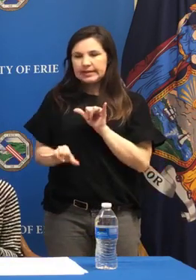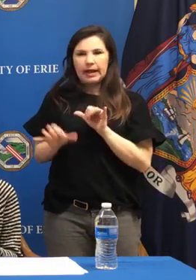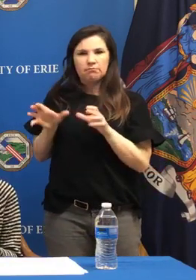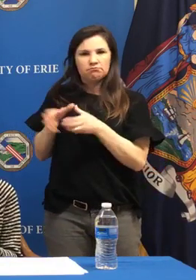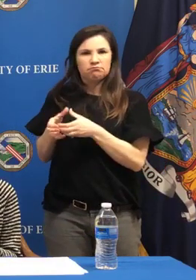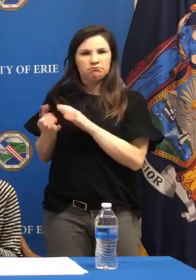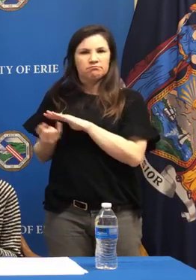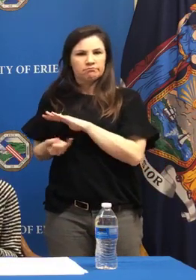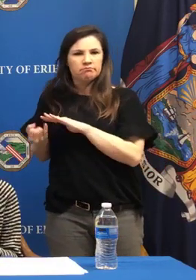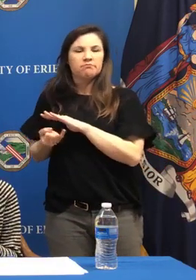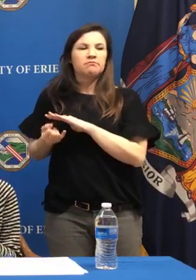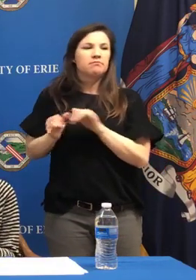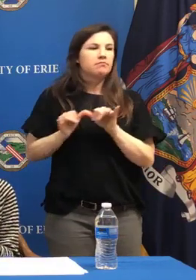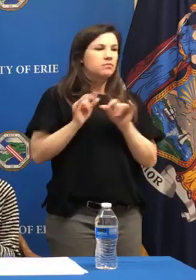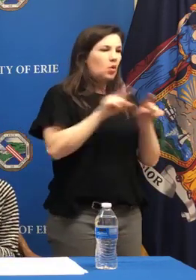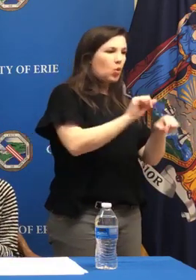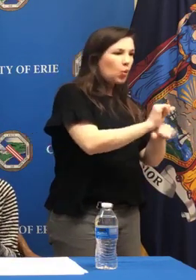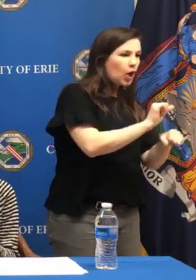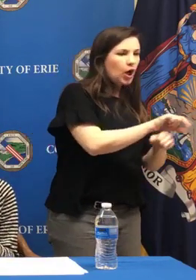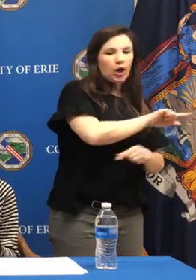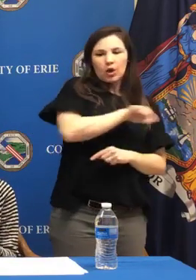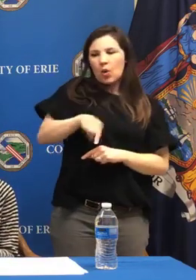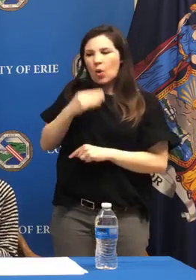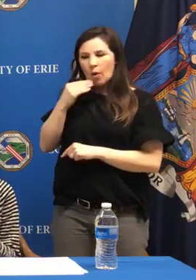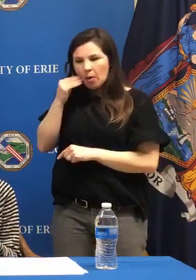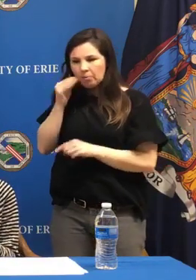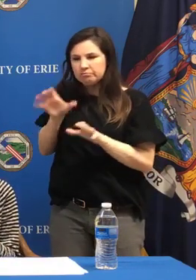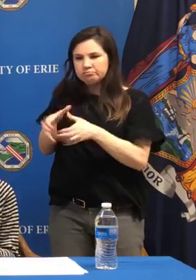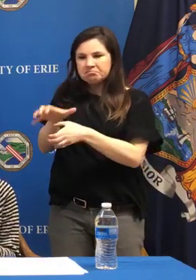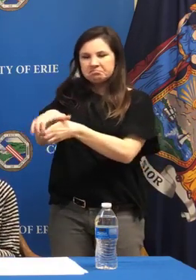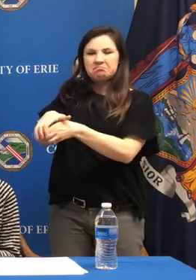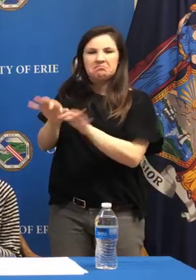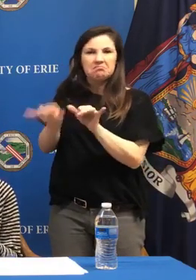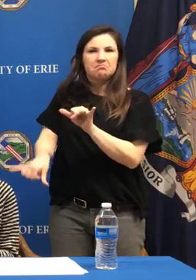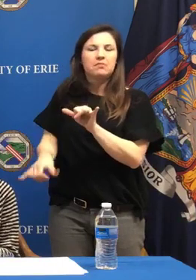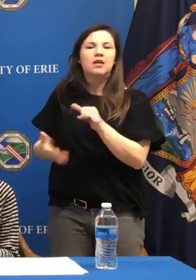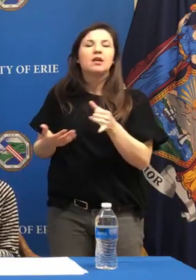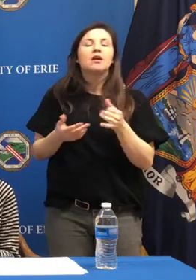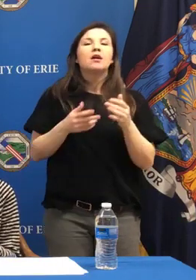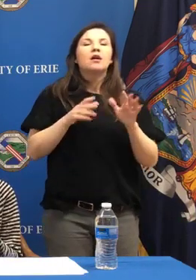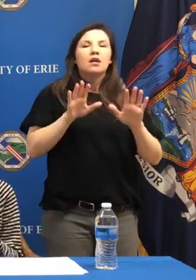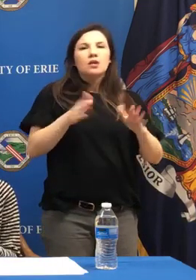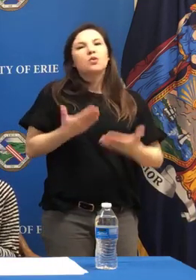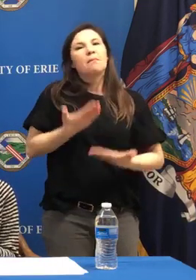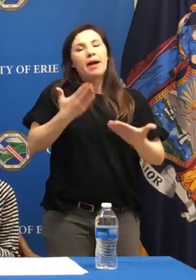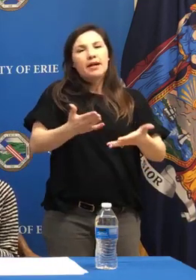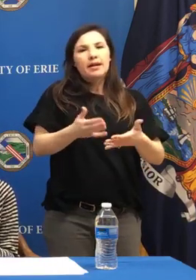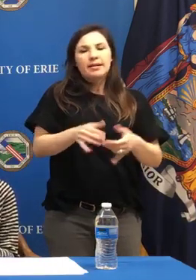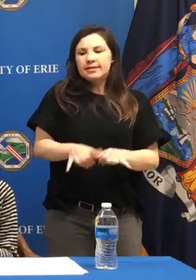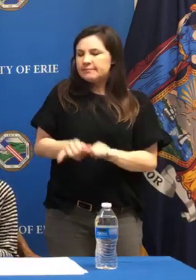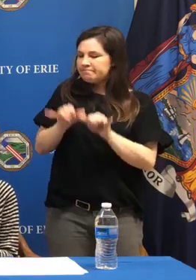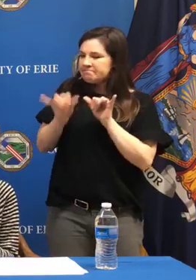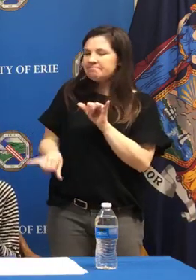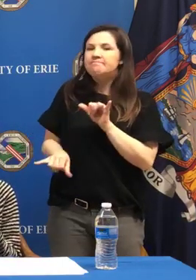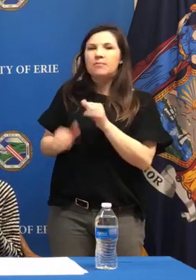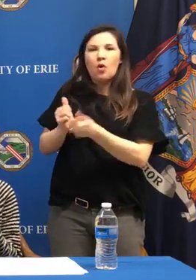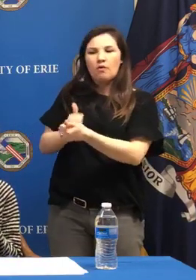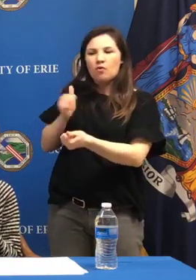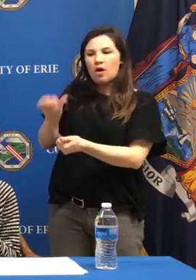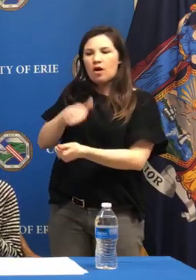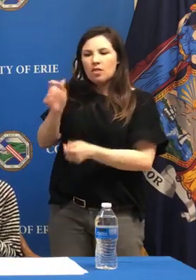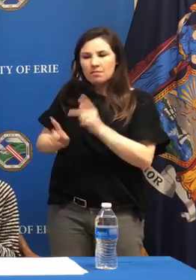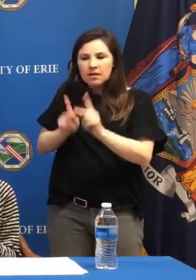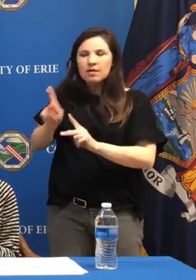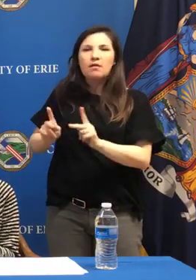stay home quarantined. I mean, that's really what we're recommending is people hunker down, stay away from everybody,